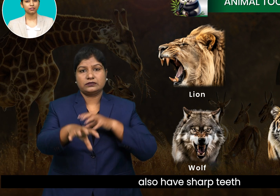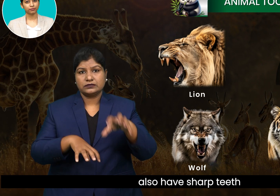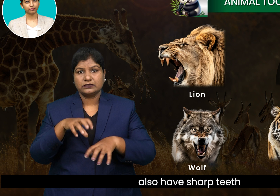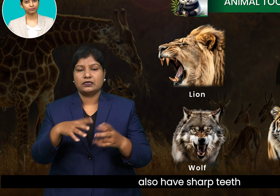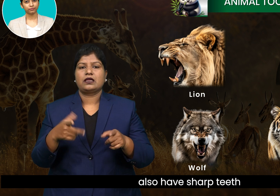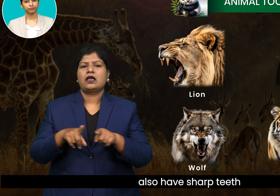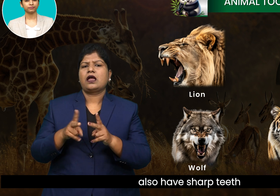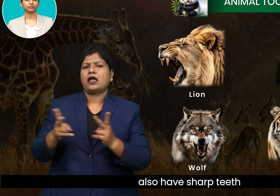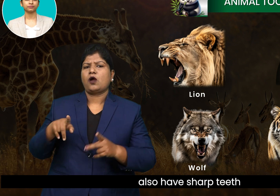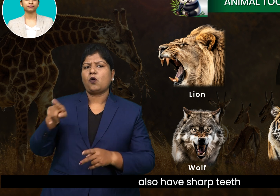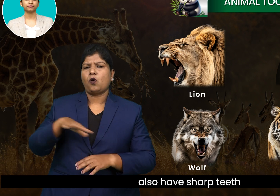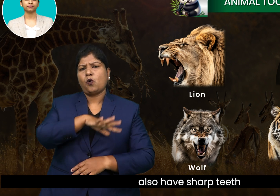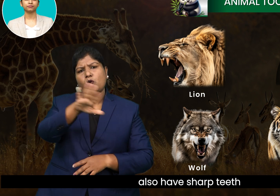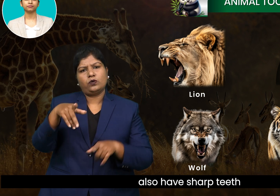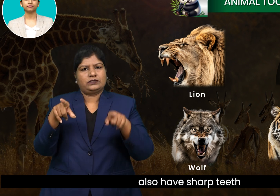teeth.